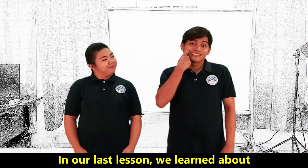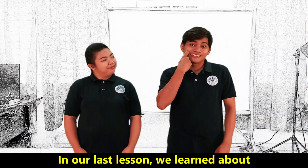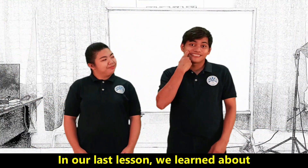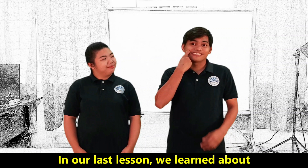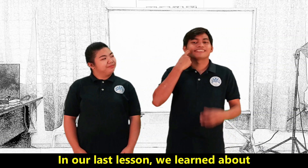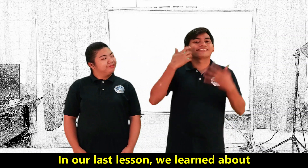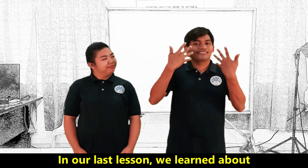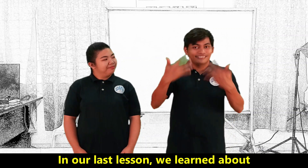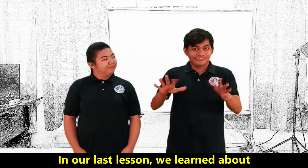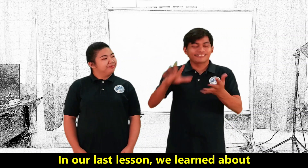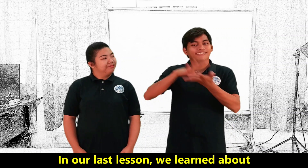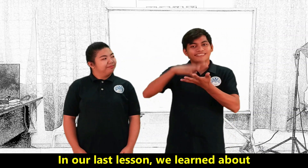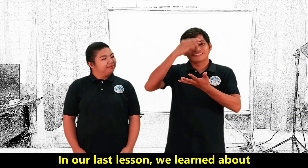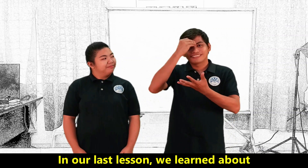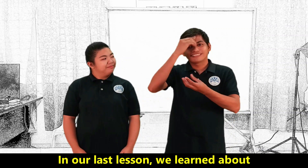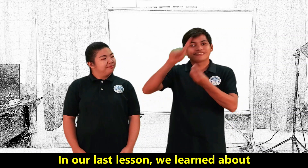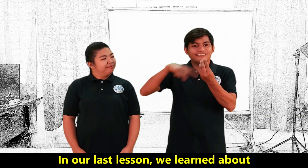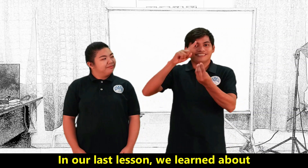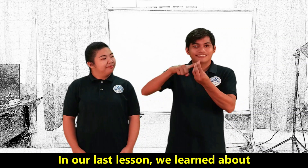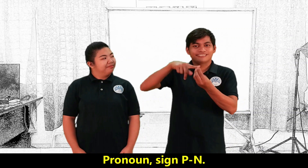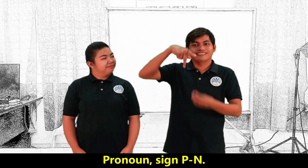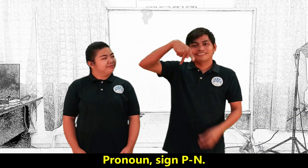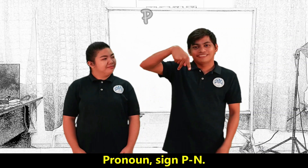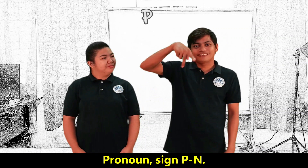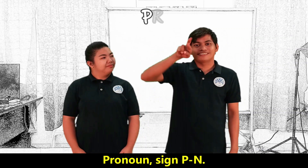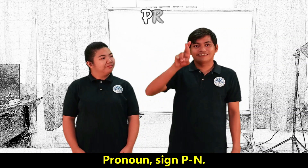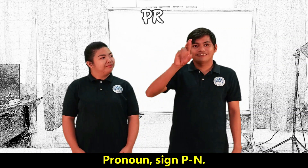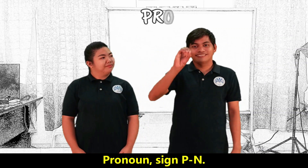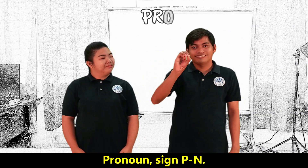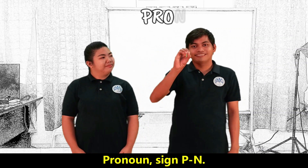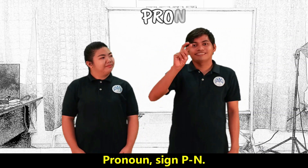In our last lesson, we learned about pronoun.